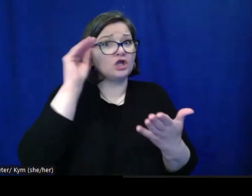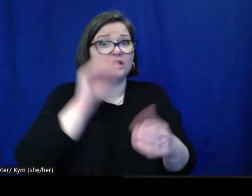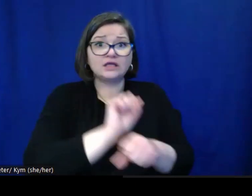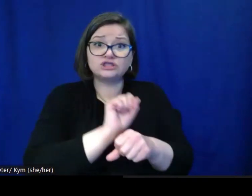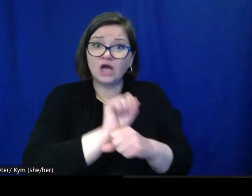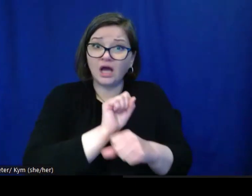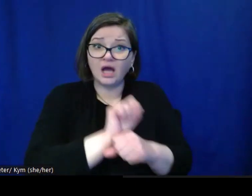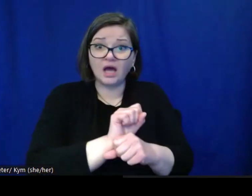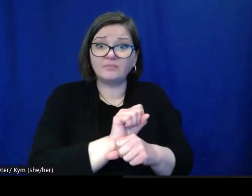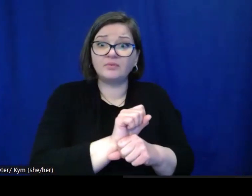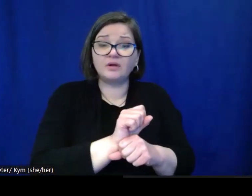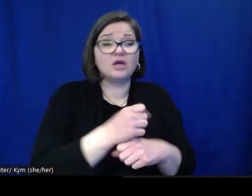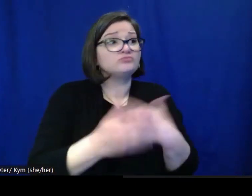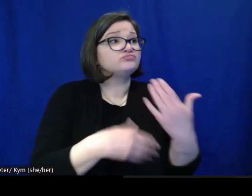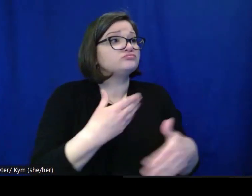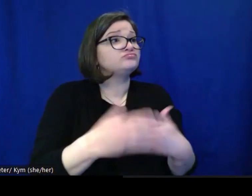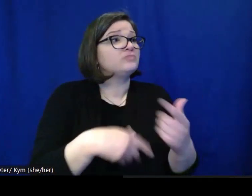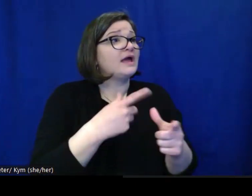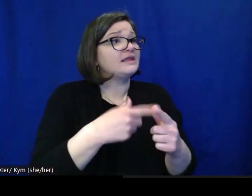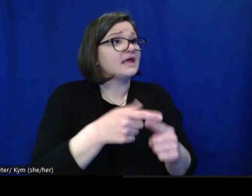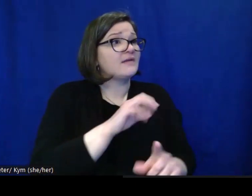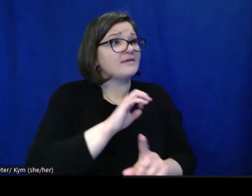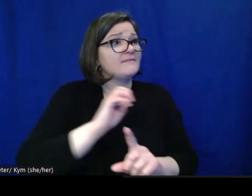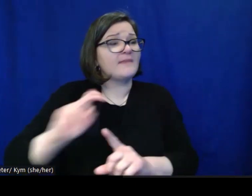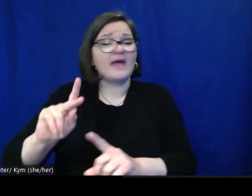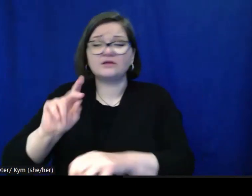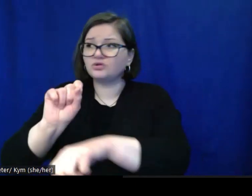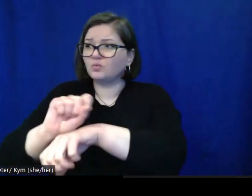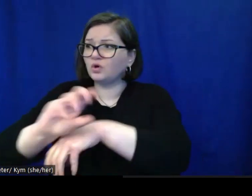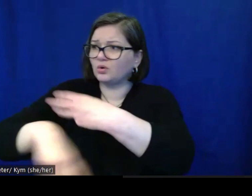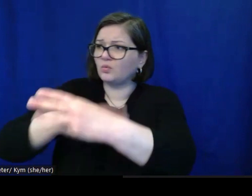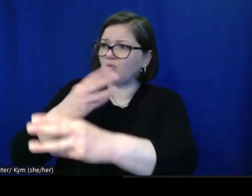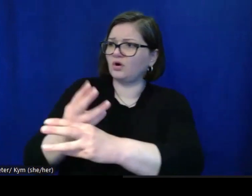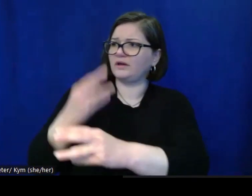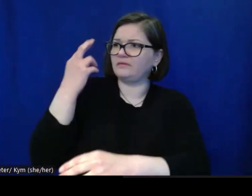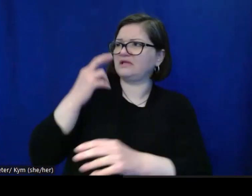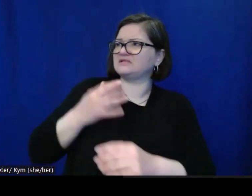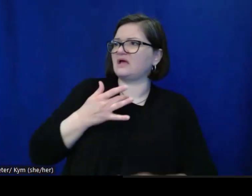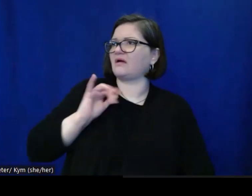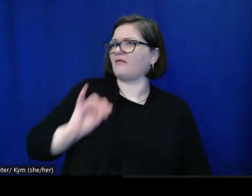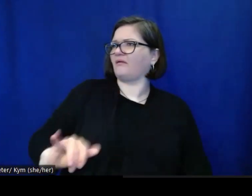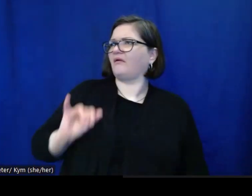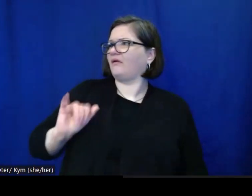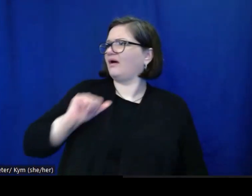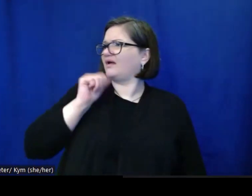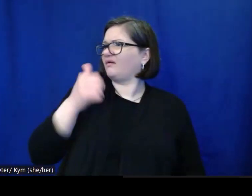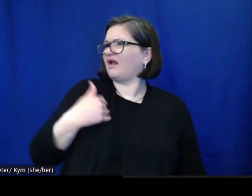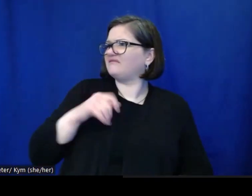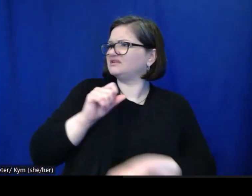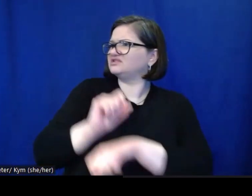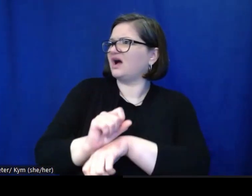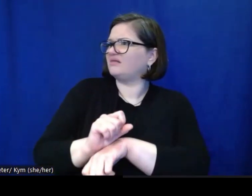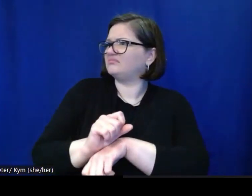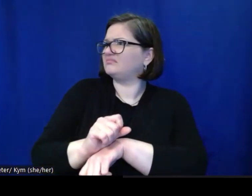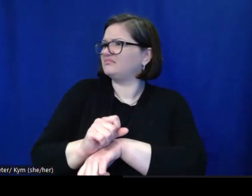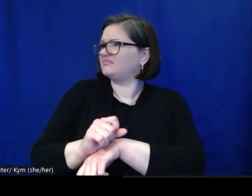and then coming back into the workforce and realizing, I don't have a job. My skills aren't employable.